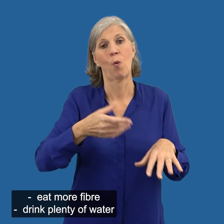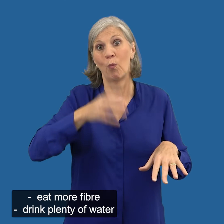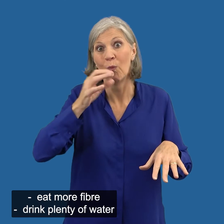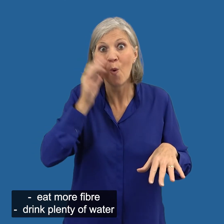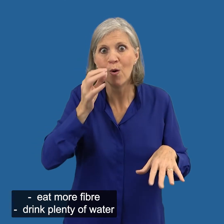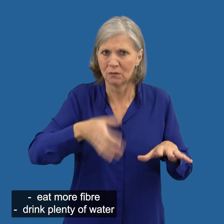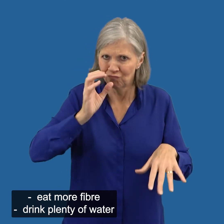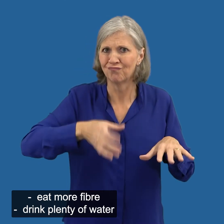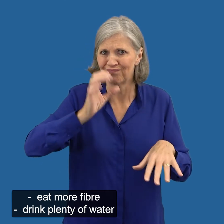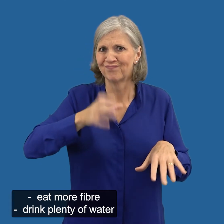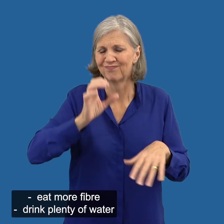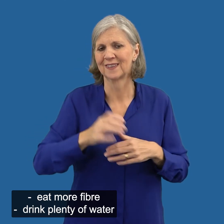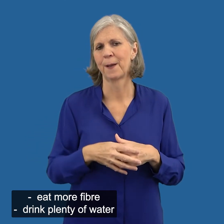drink plenty of water,